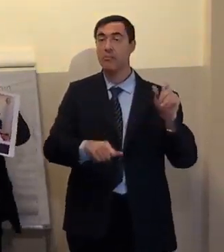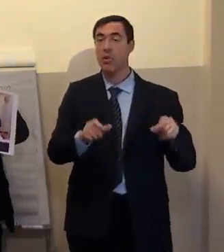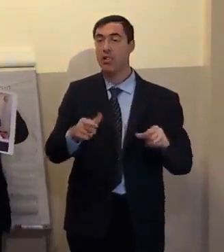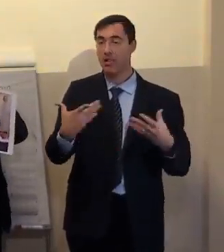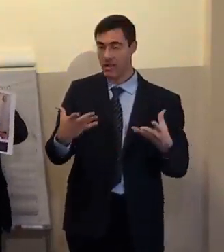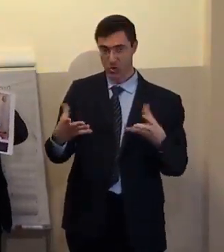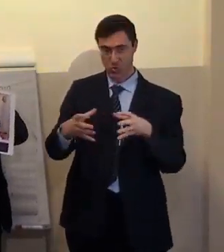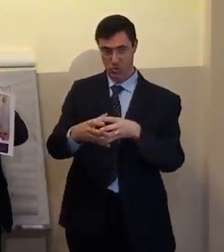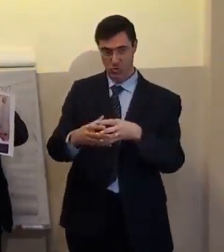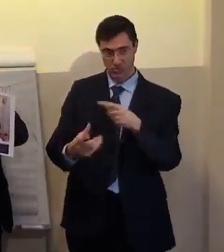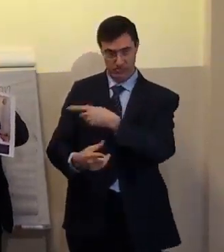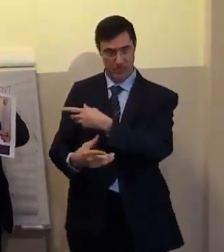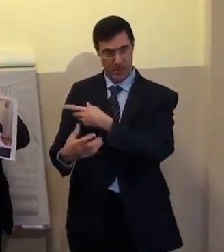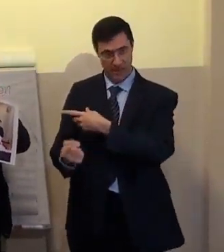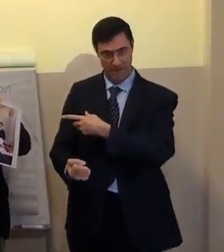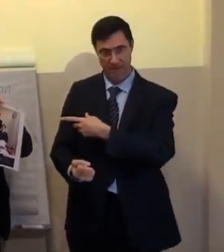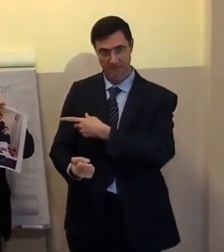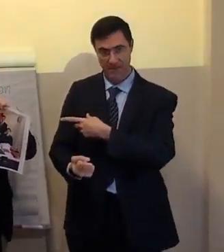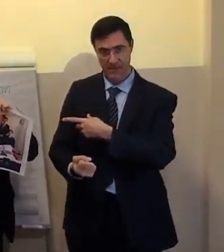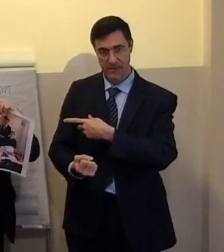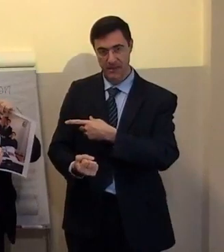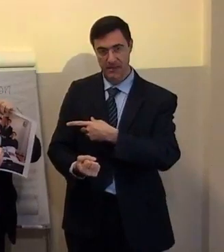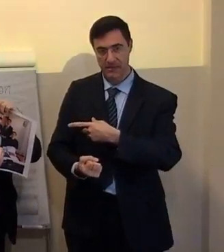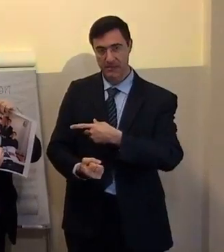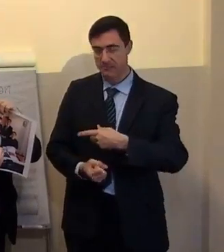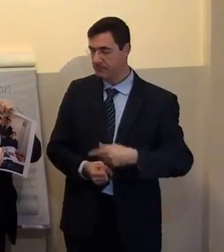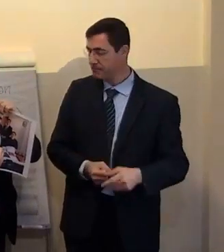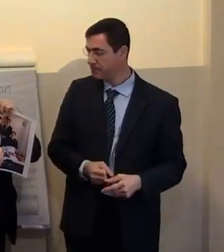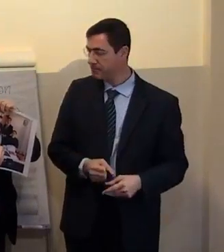This man is 29 years old.